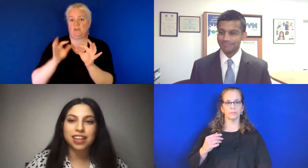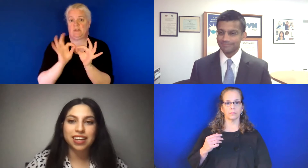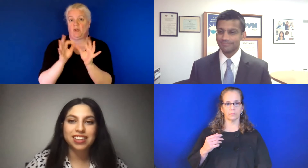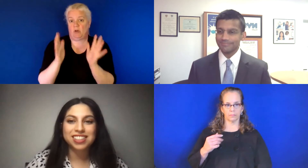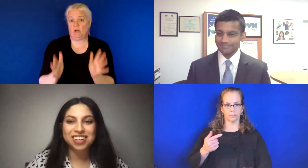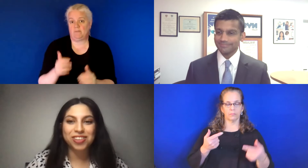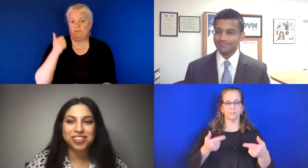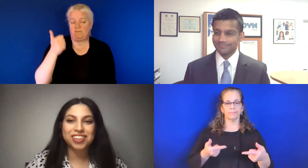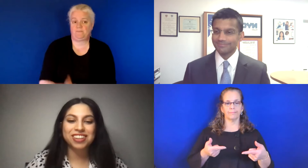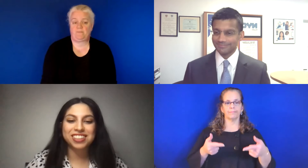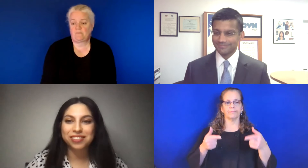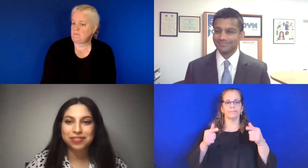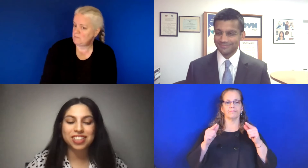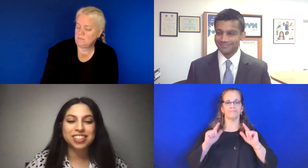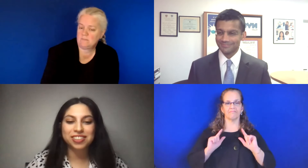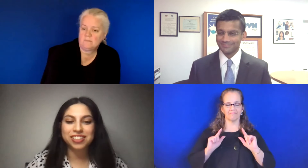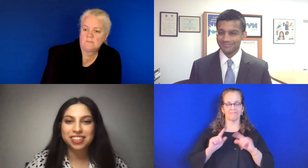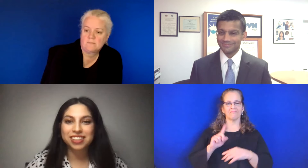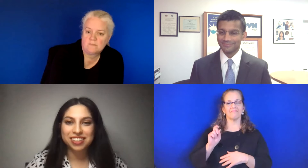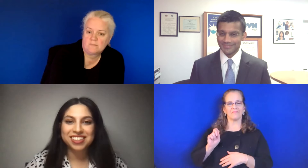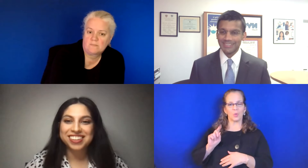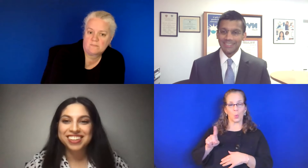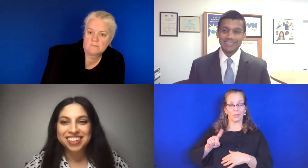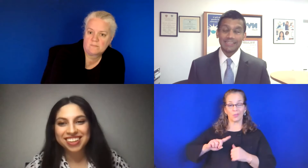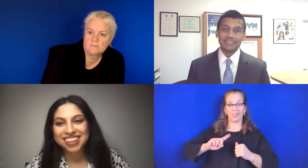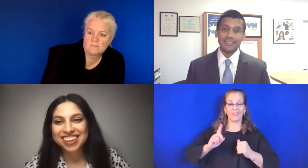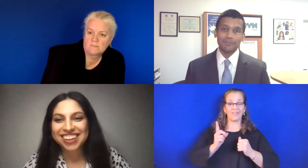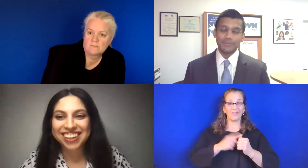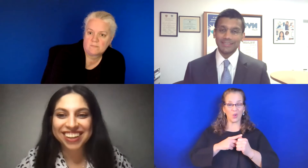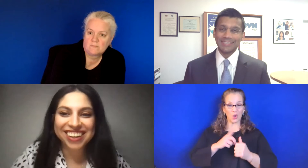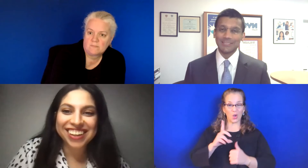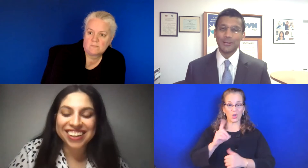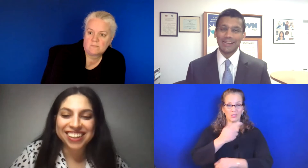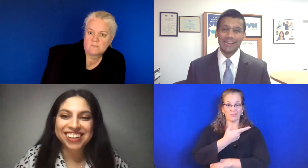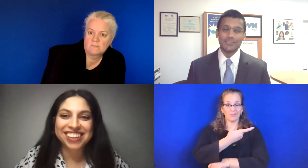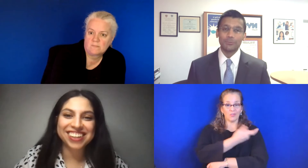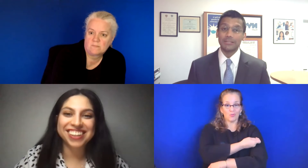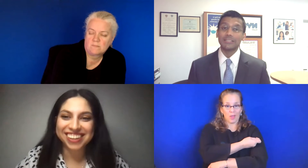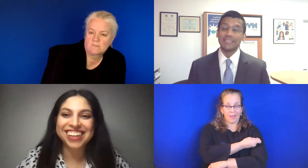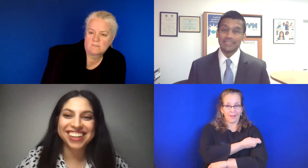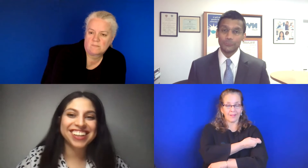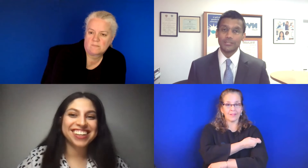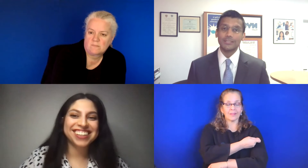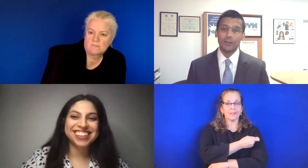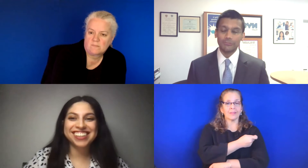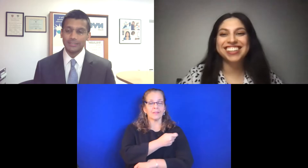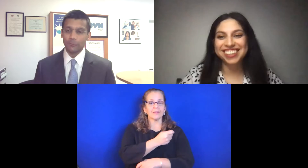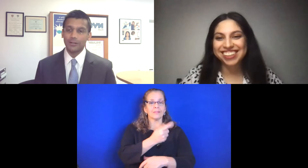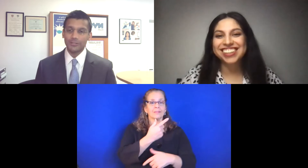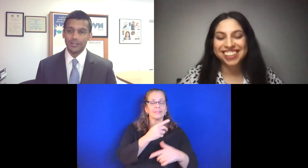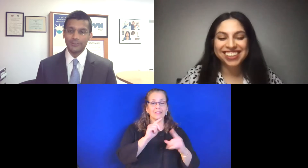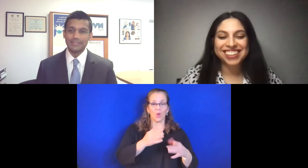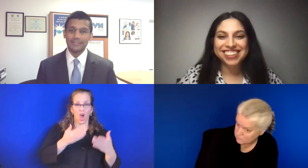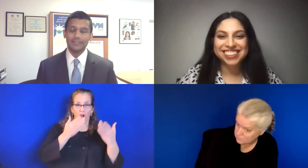city-run site, this is also another question from constituents. Yes, this is one I can answer briefly. Yes, we are still offering